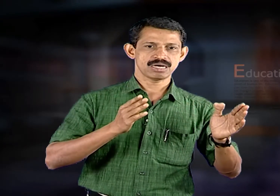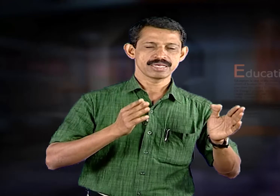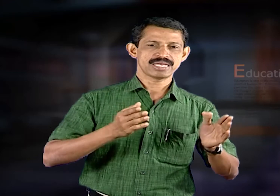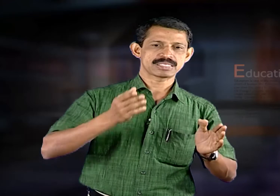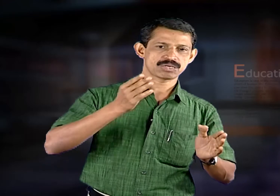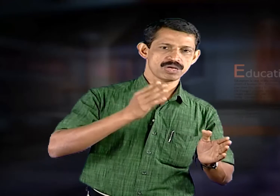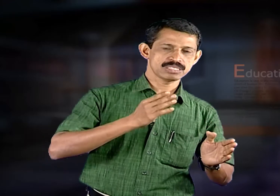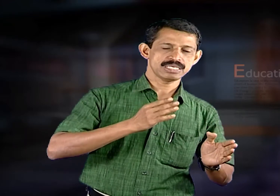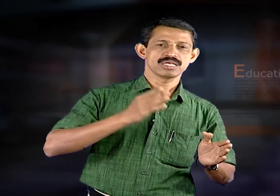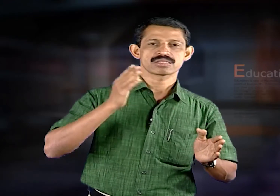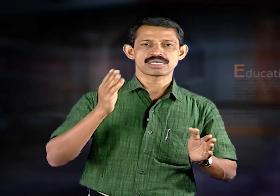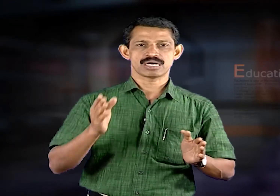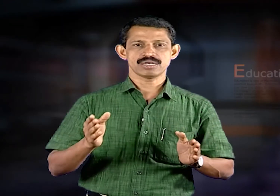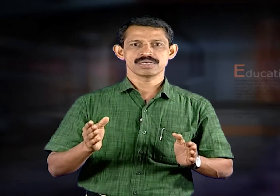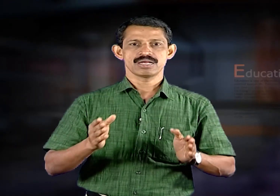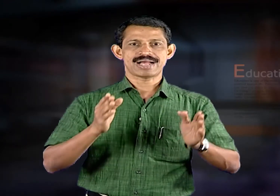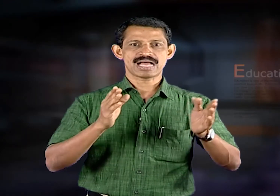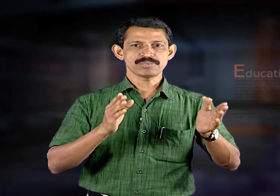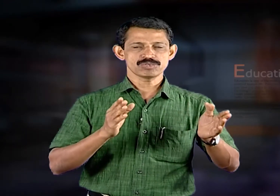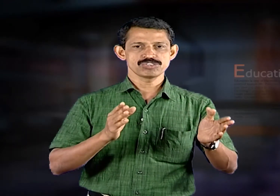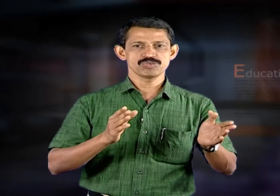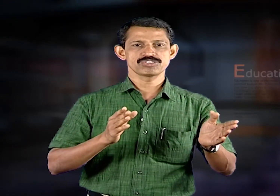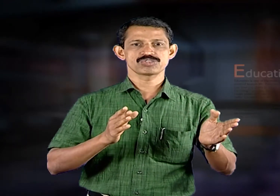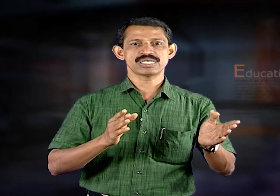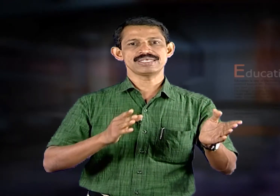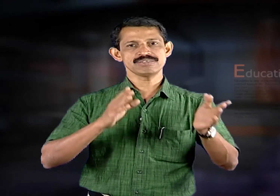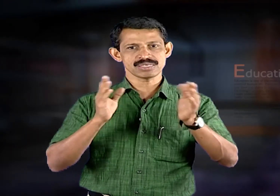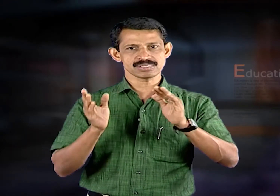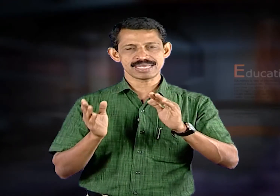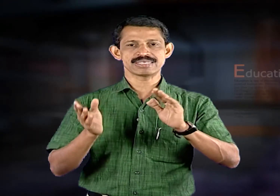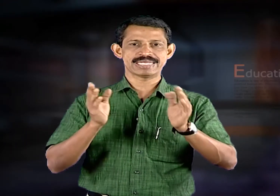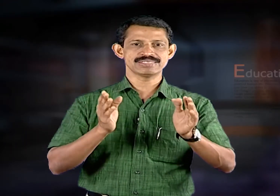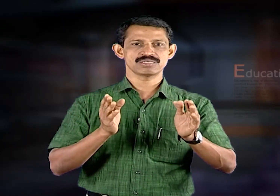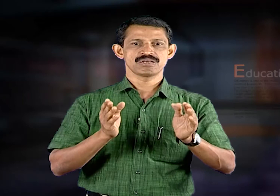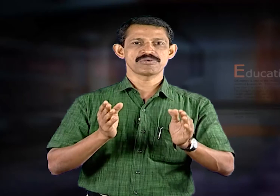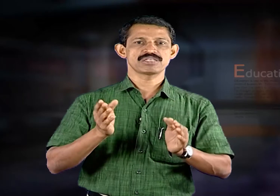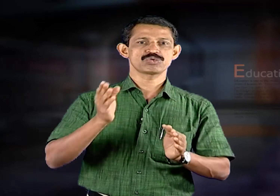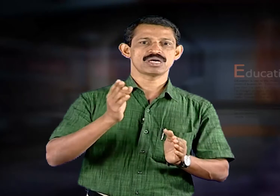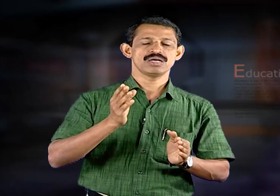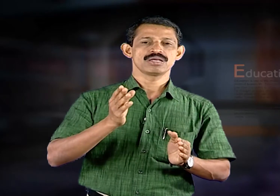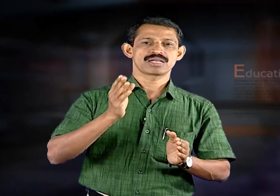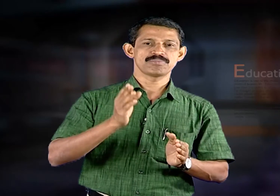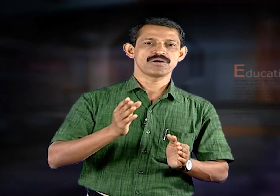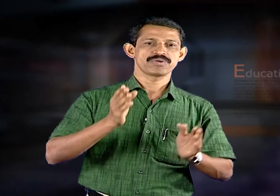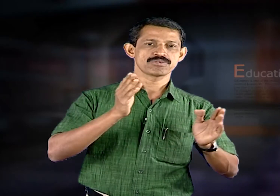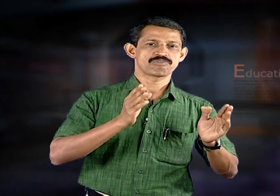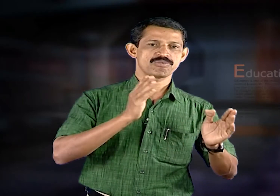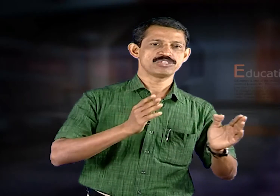and methodology that are adapted to suit student interests and needs fit into the realm of non-formal